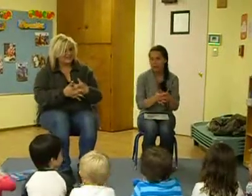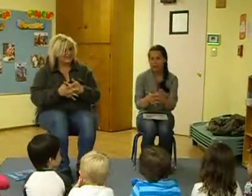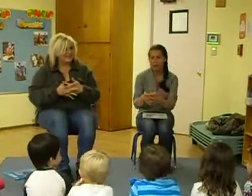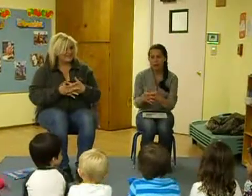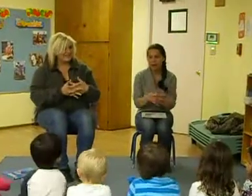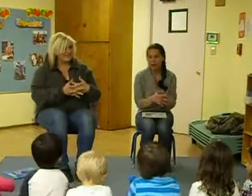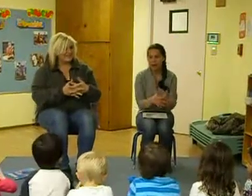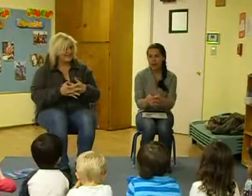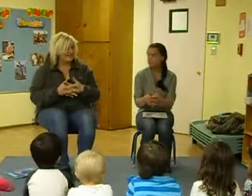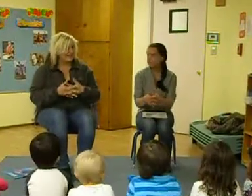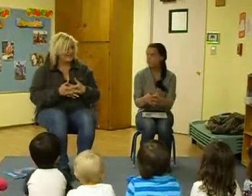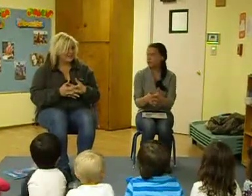America.